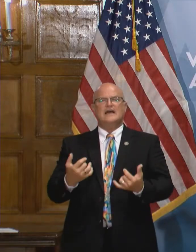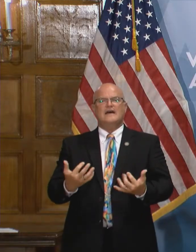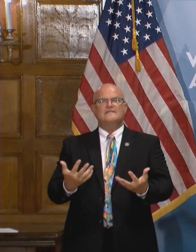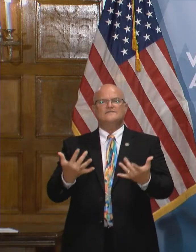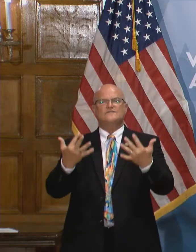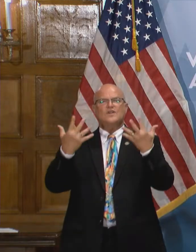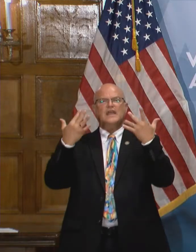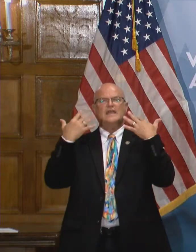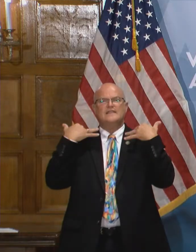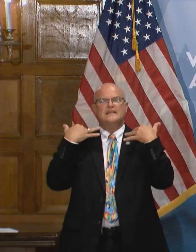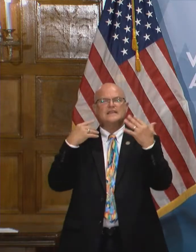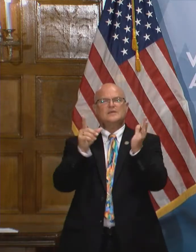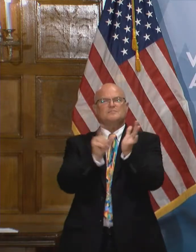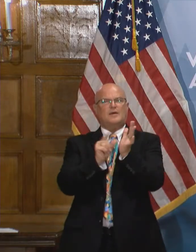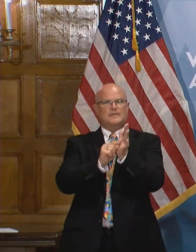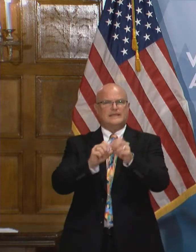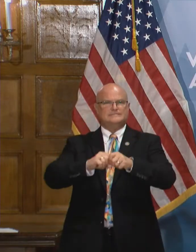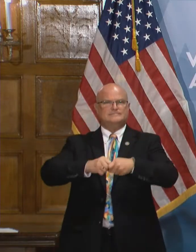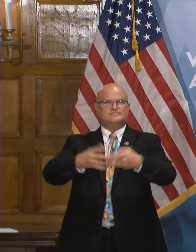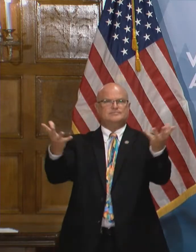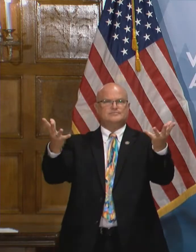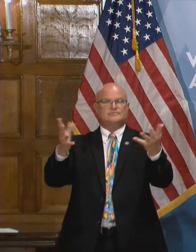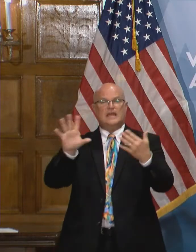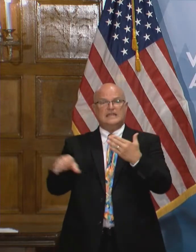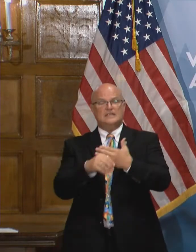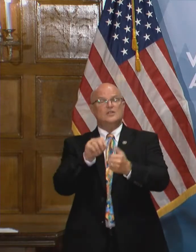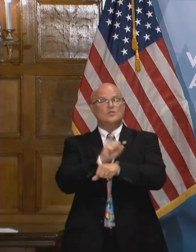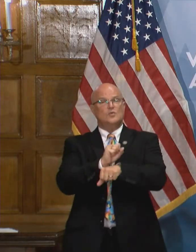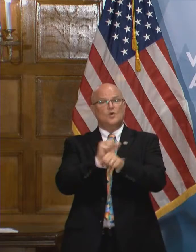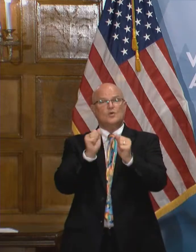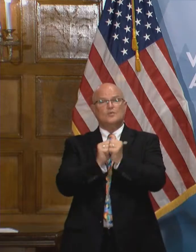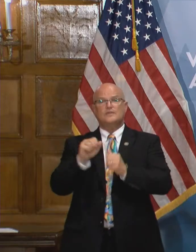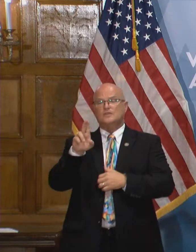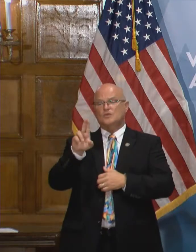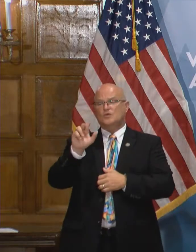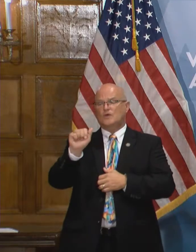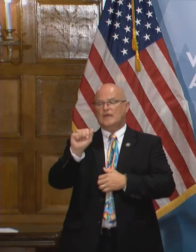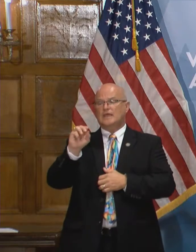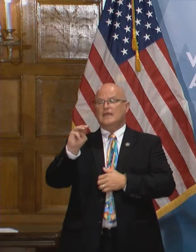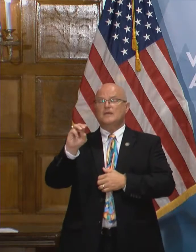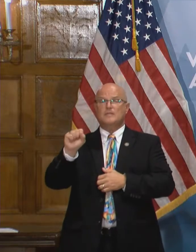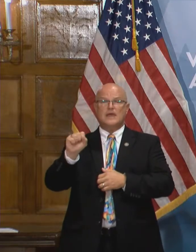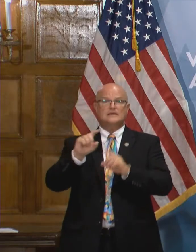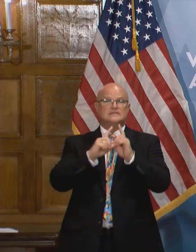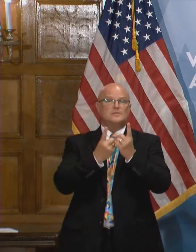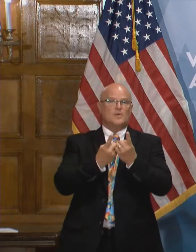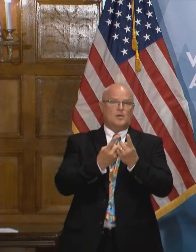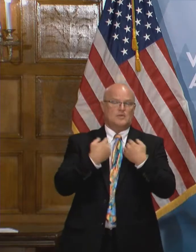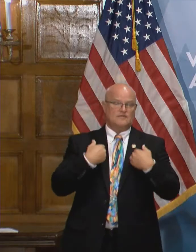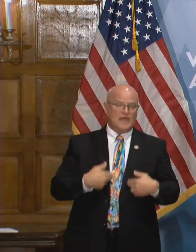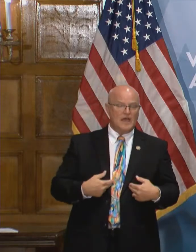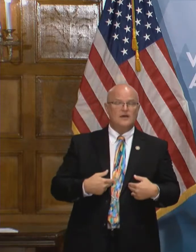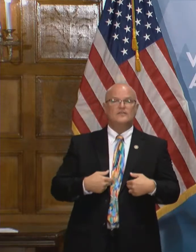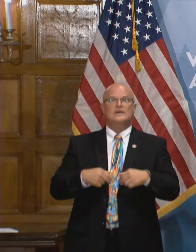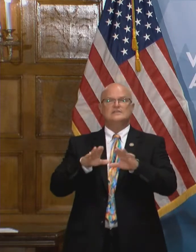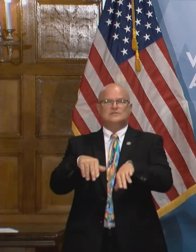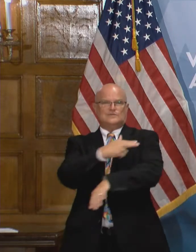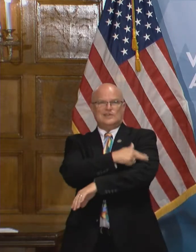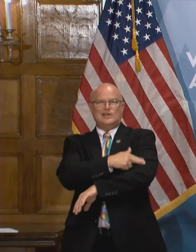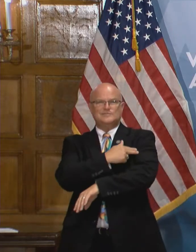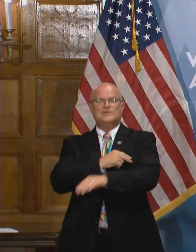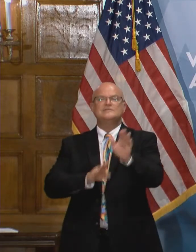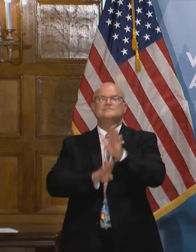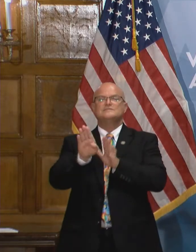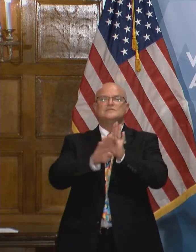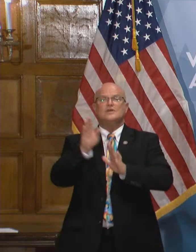kid-friendly publication in addition to the work we were doing with UAMS, Health Department, Children's Hospital on creating